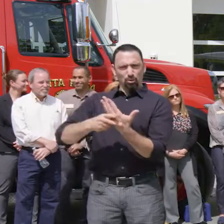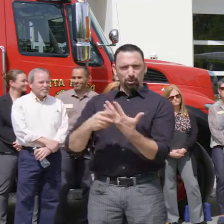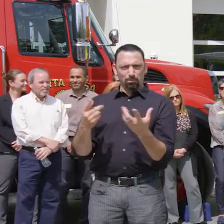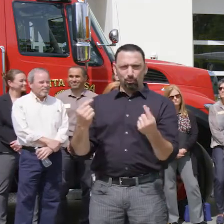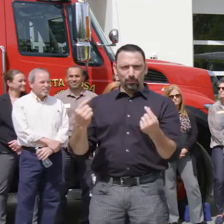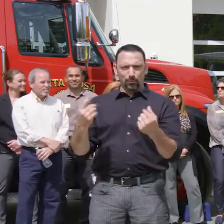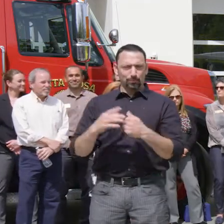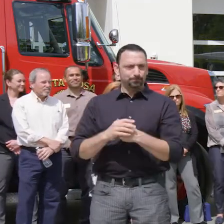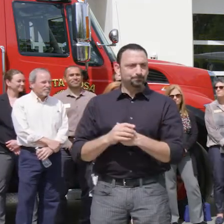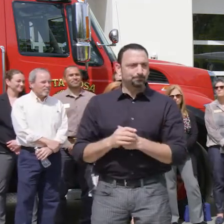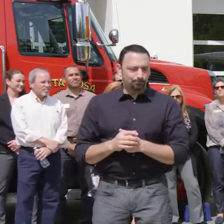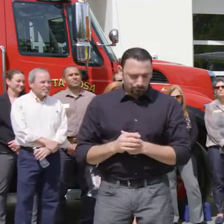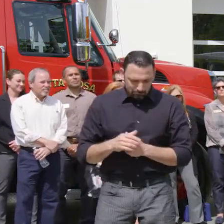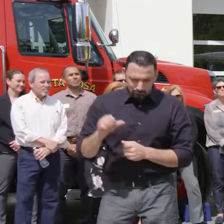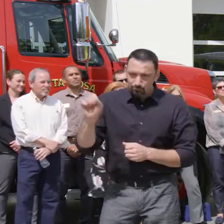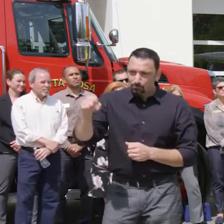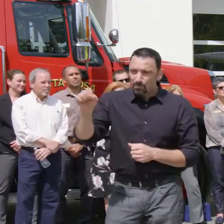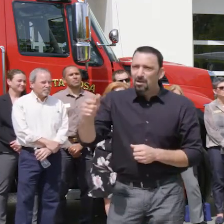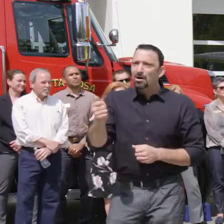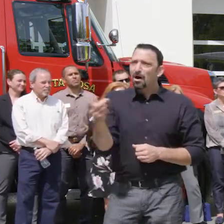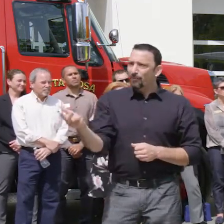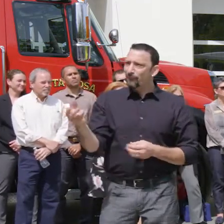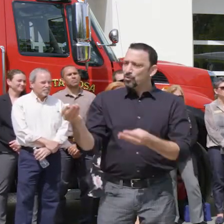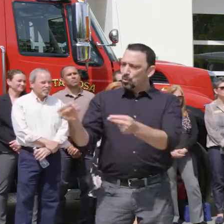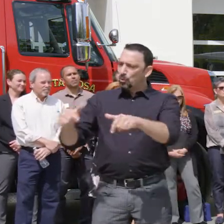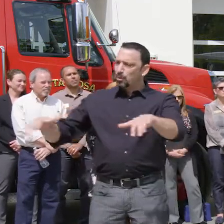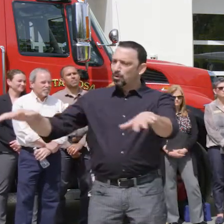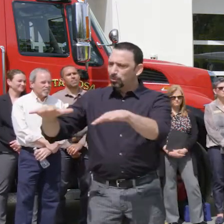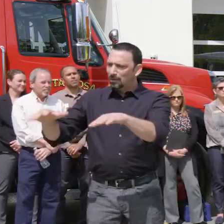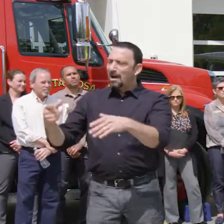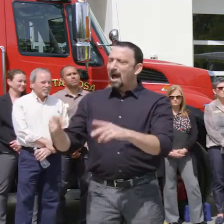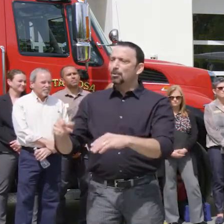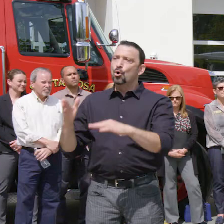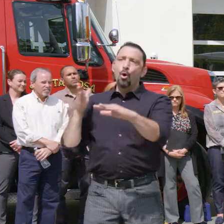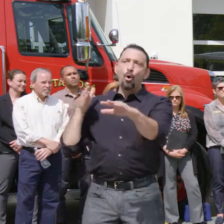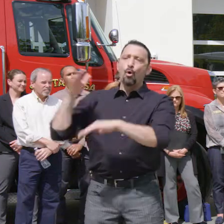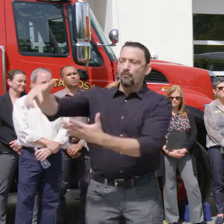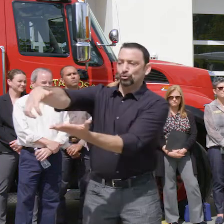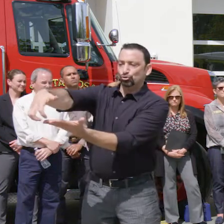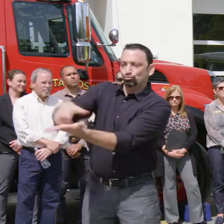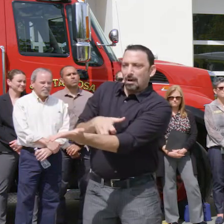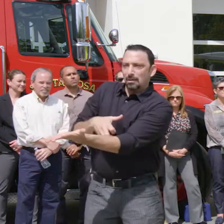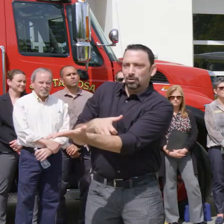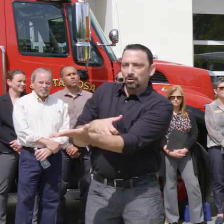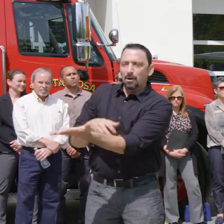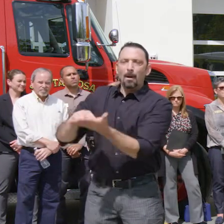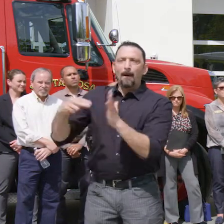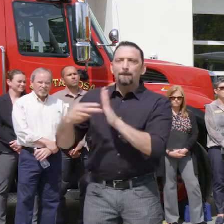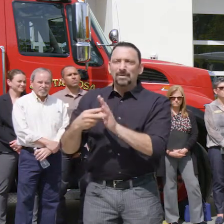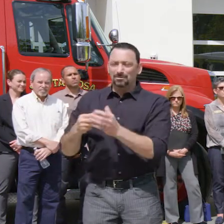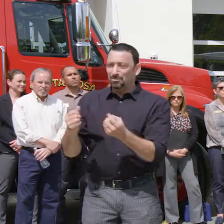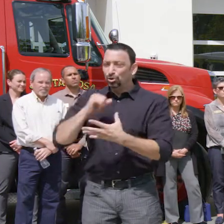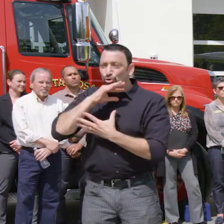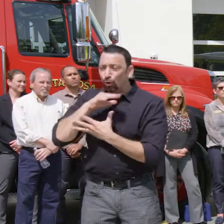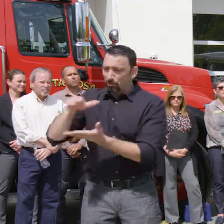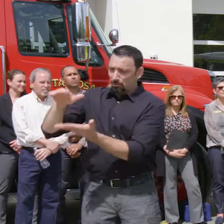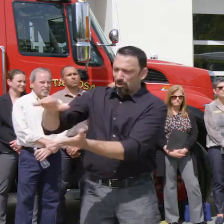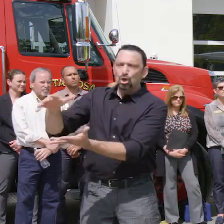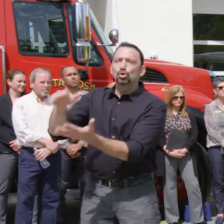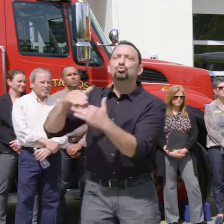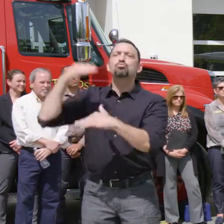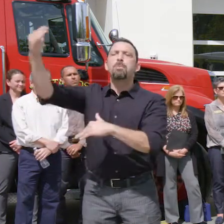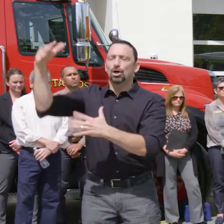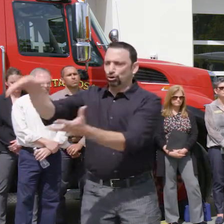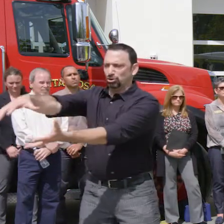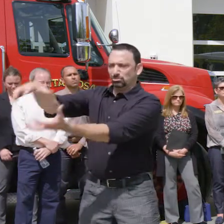What we're doing is there are some sites that were over-scraped, and so we're going through and with the federal partners and the